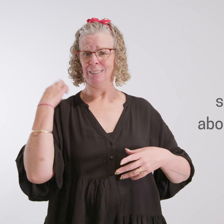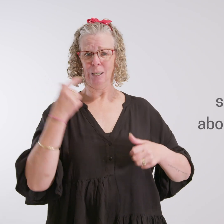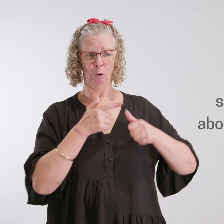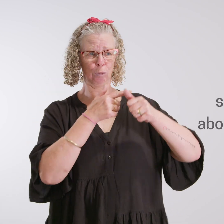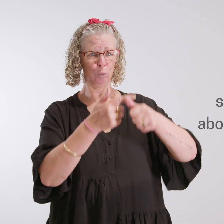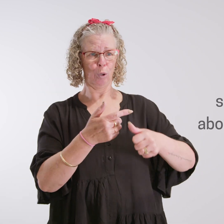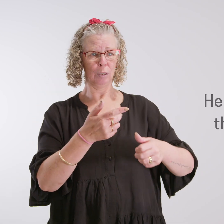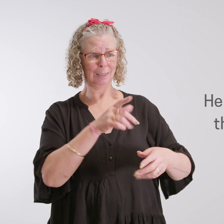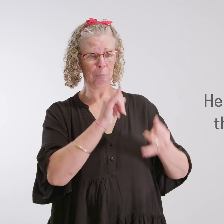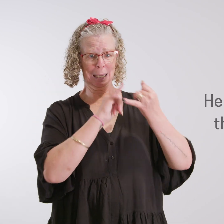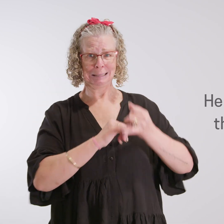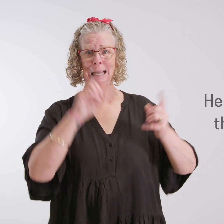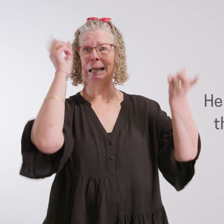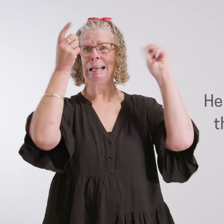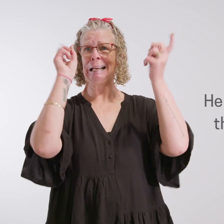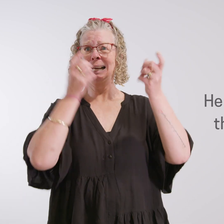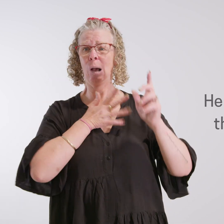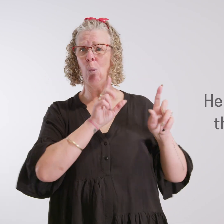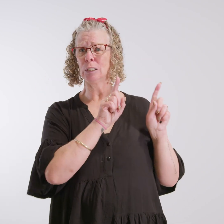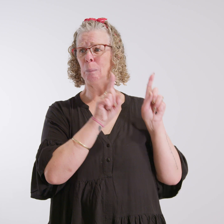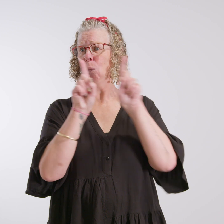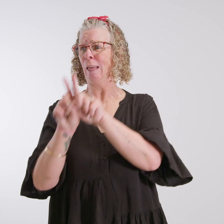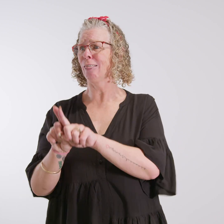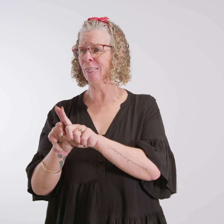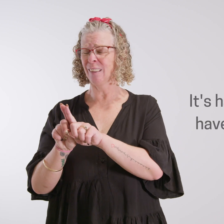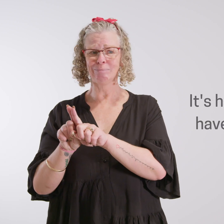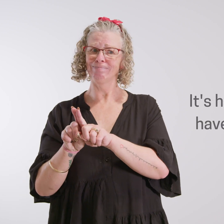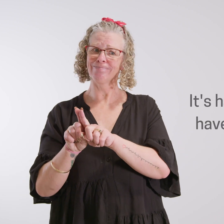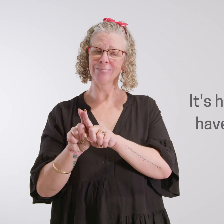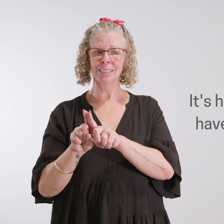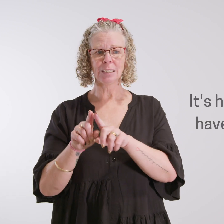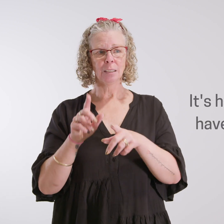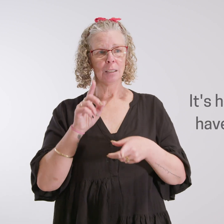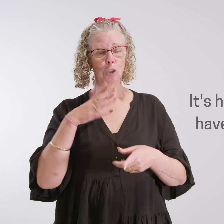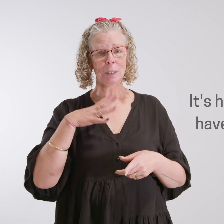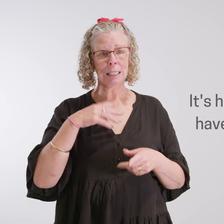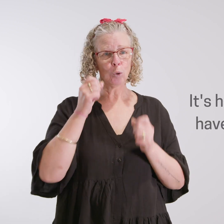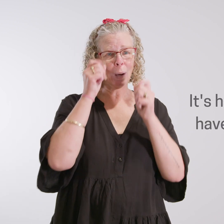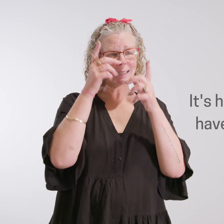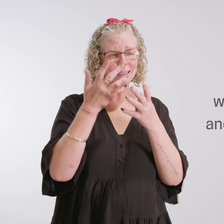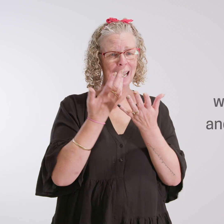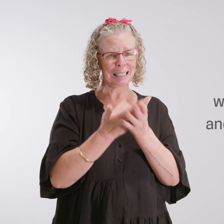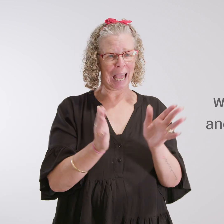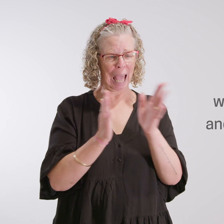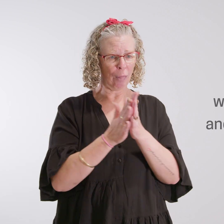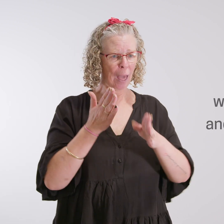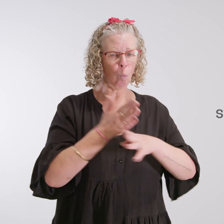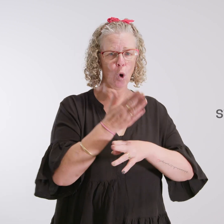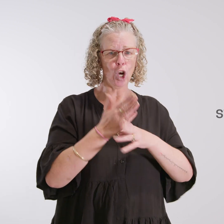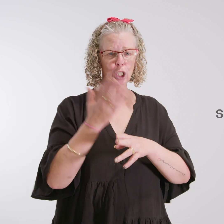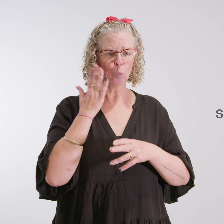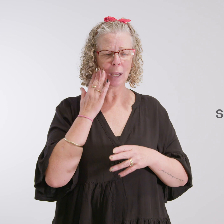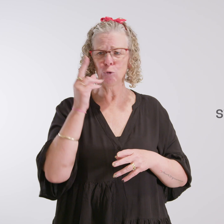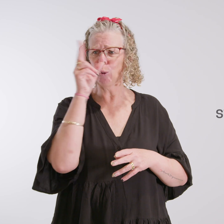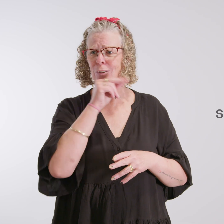getting killed. He didn't want us out there without him. It's hard to understand or have it explained to you when you're young and dealing with this